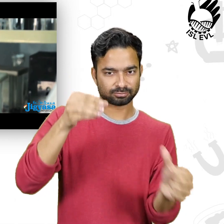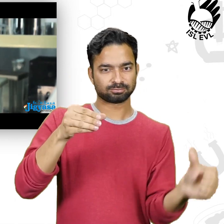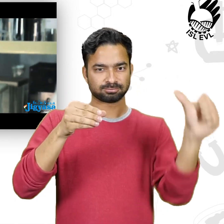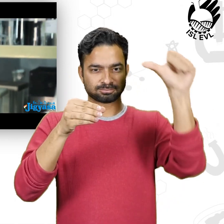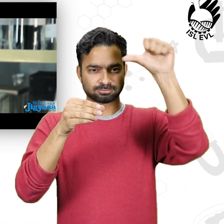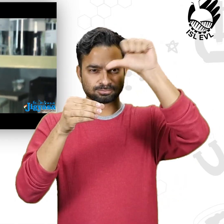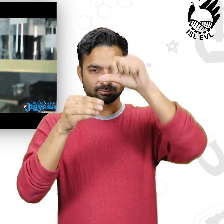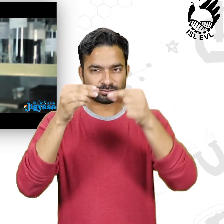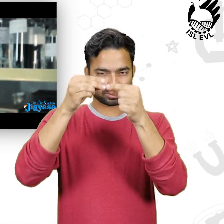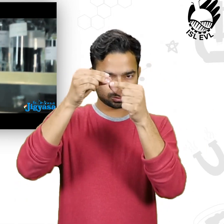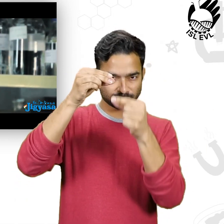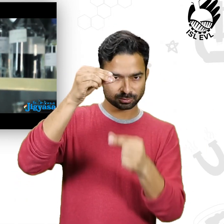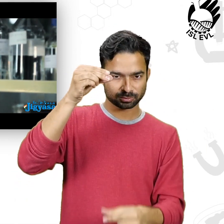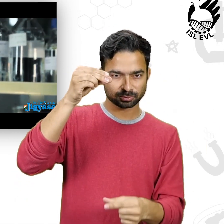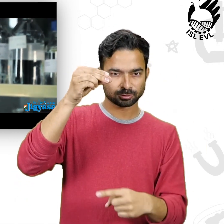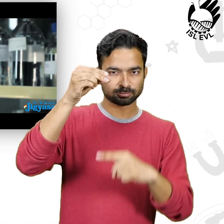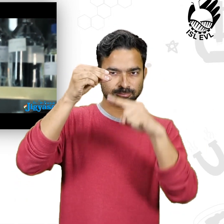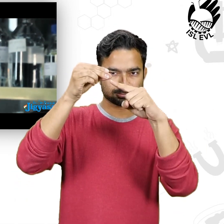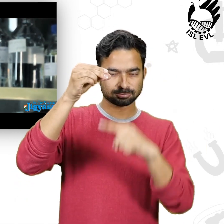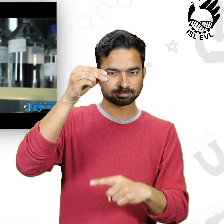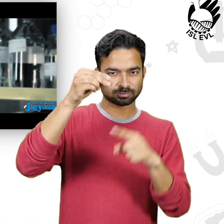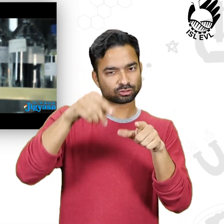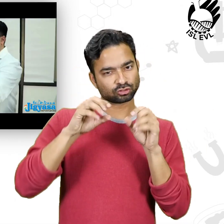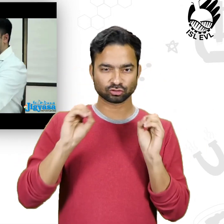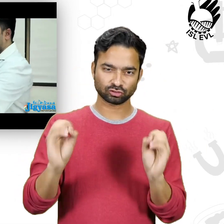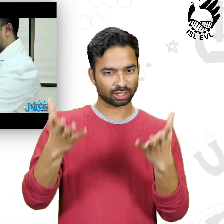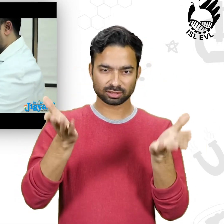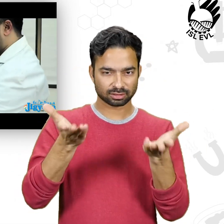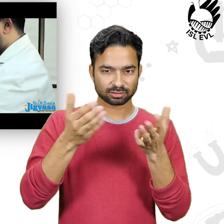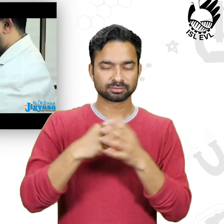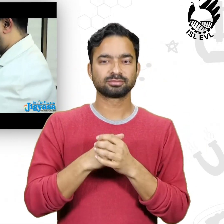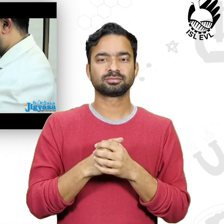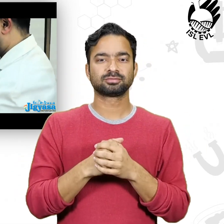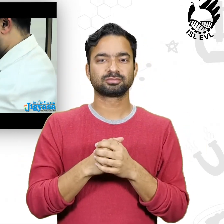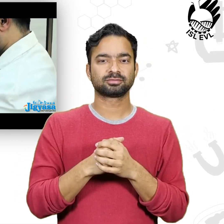is going to be filled in the burette.